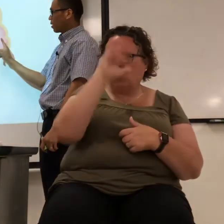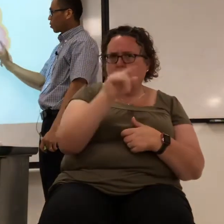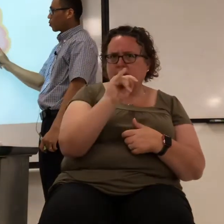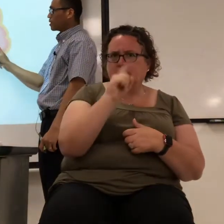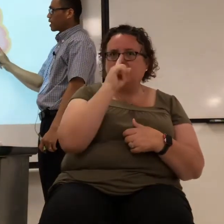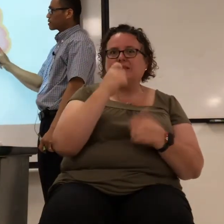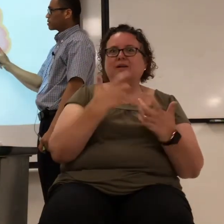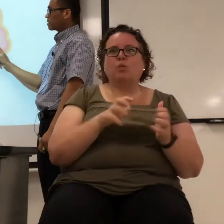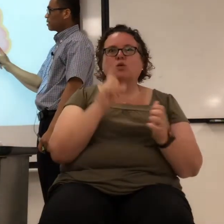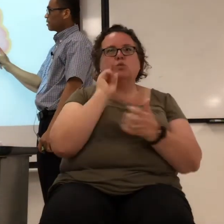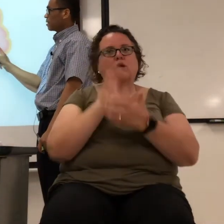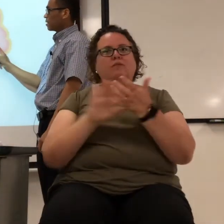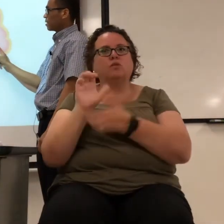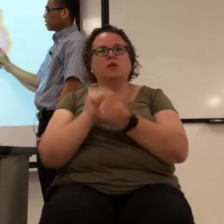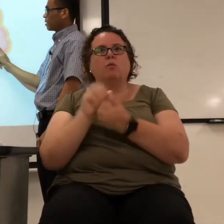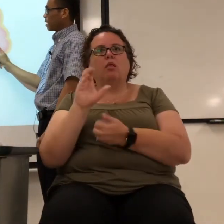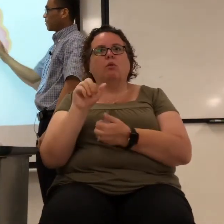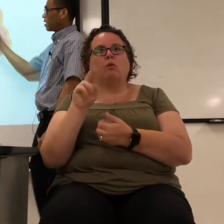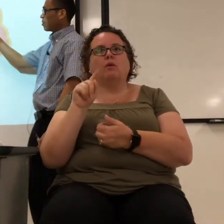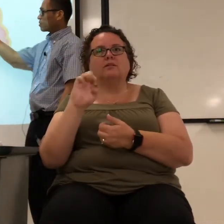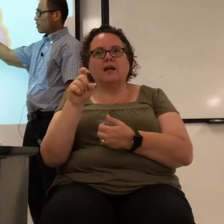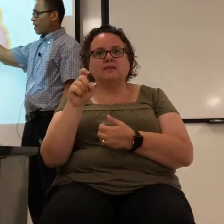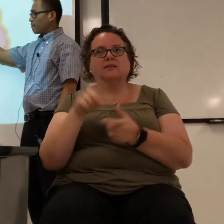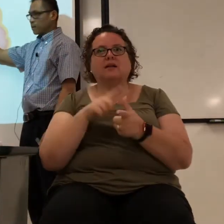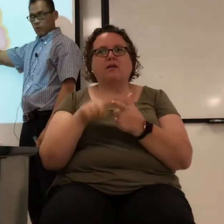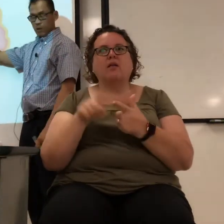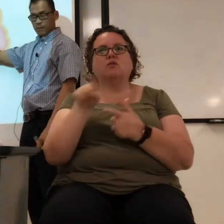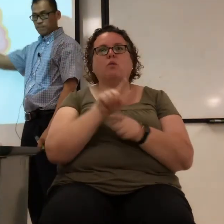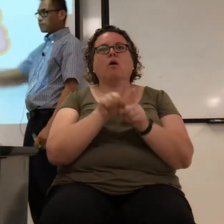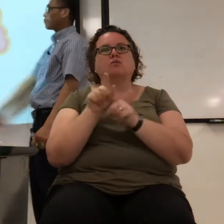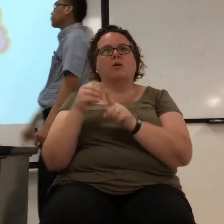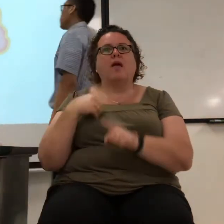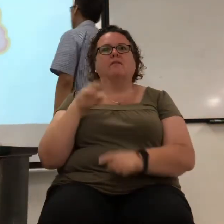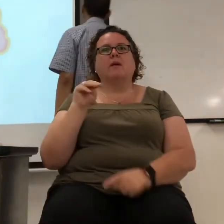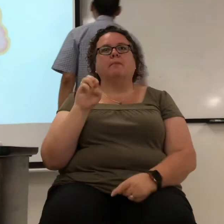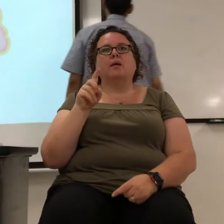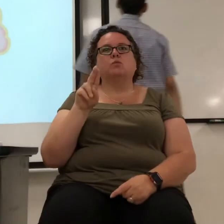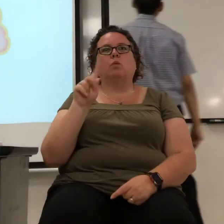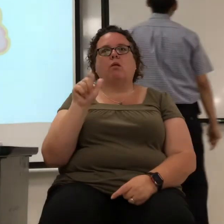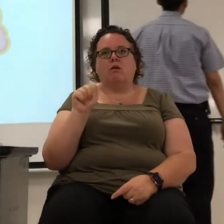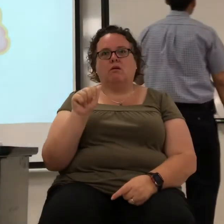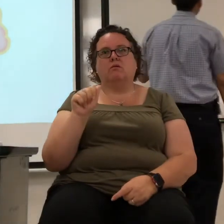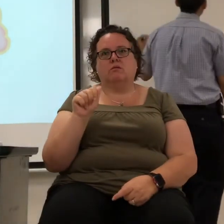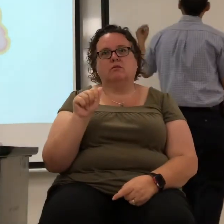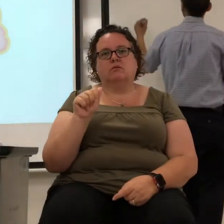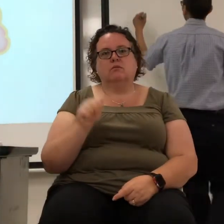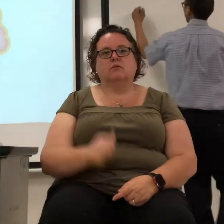with cortex, and then you also have medulla.